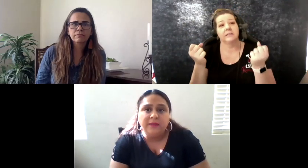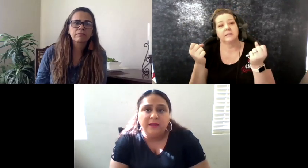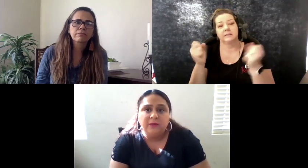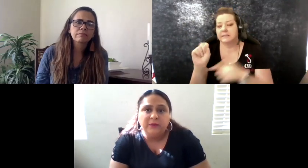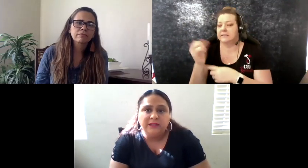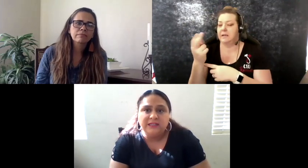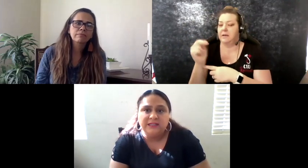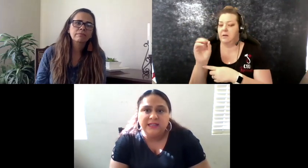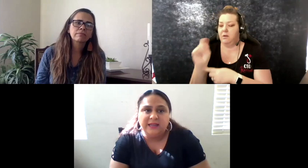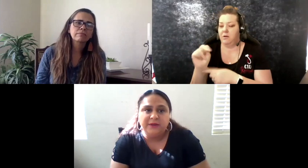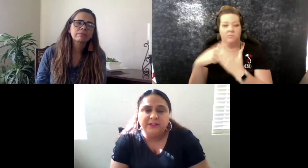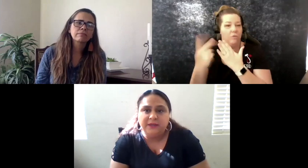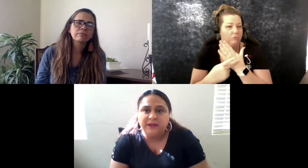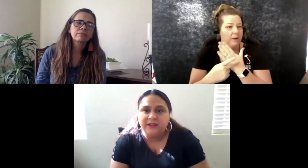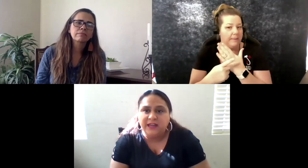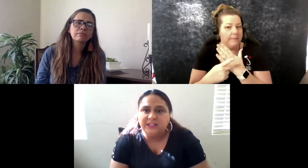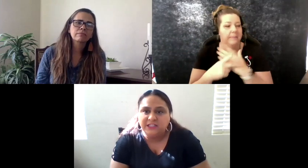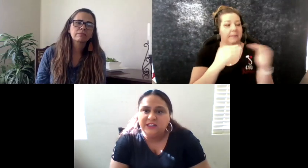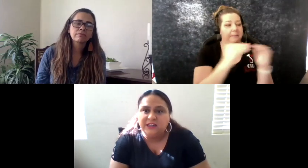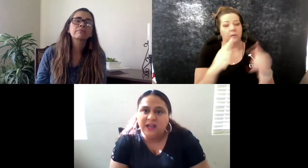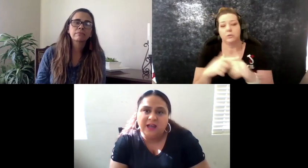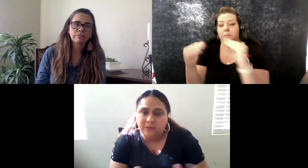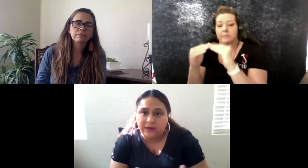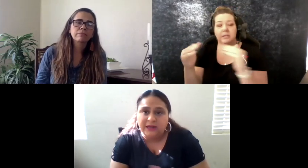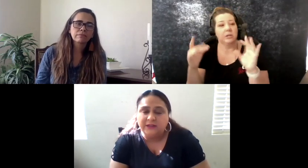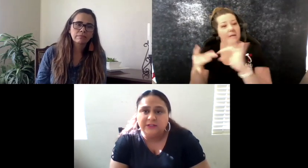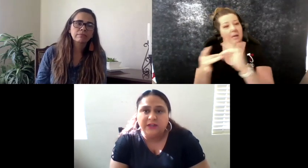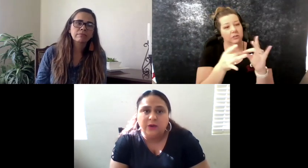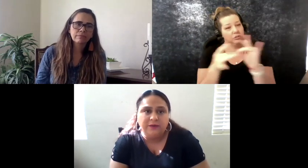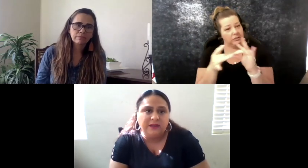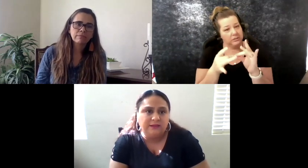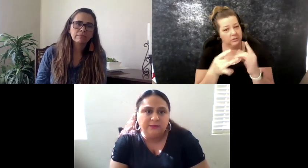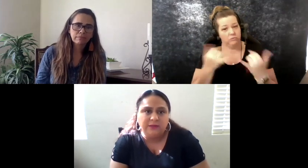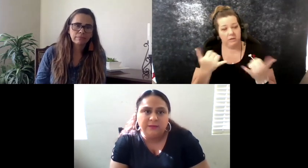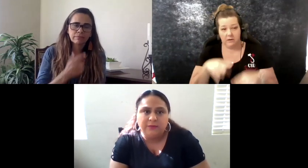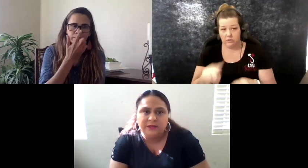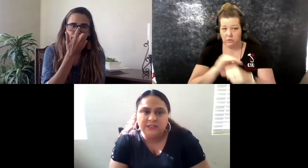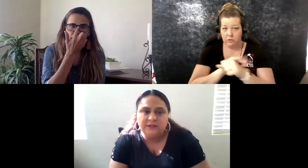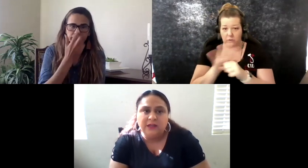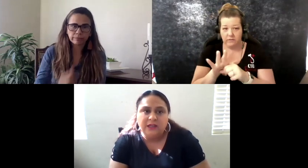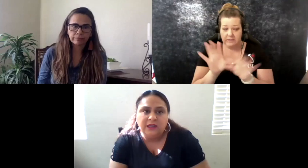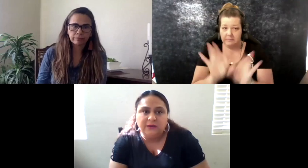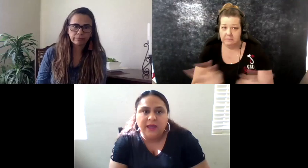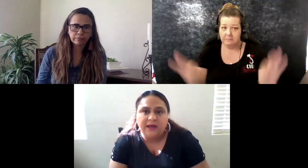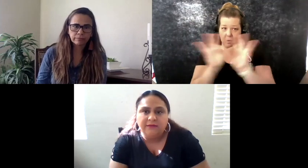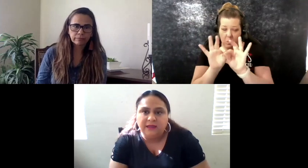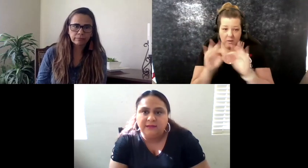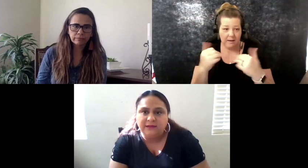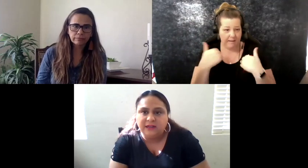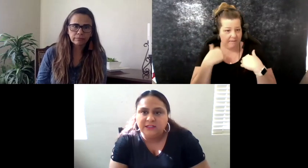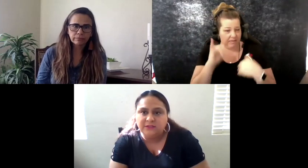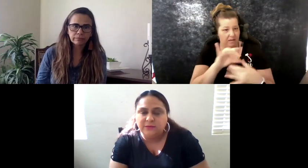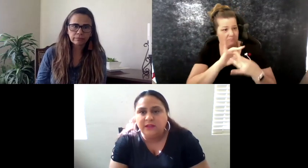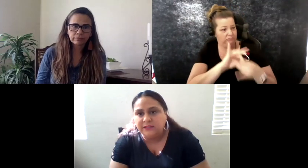program, which is a peer-to-peer connection. Right now during COVID, it's really important to, have